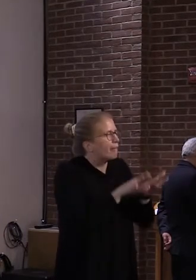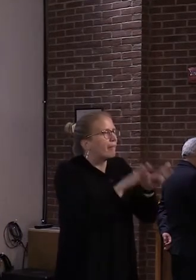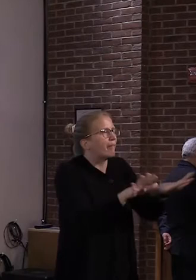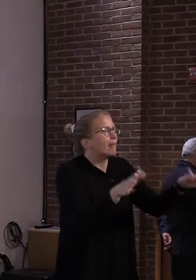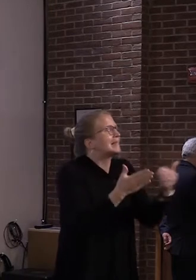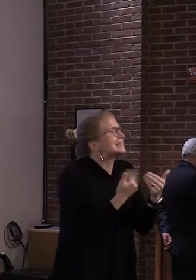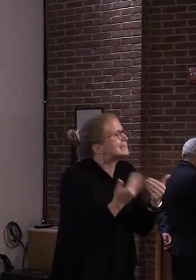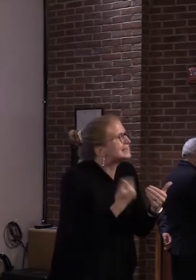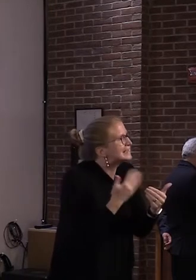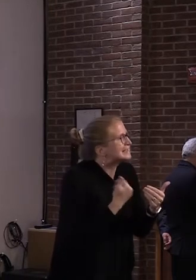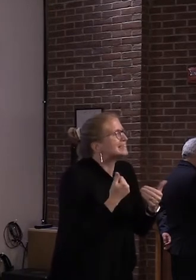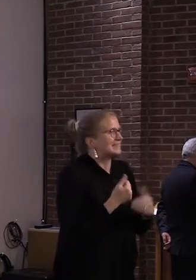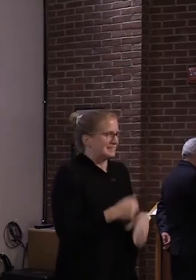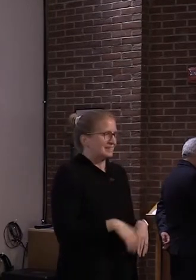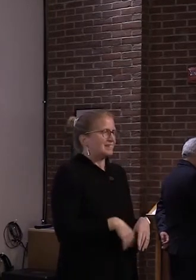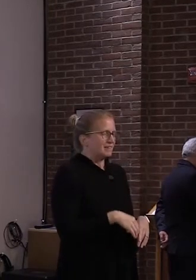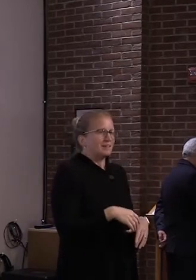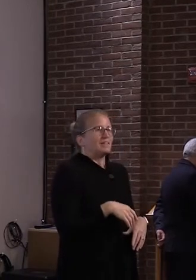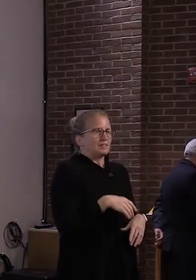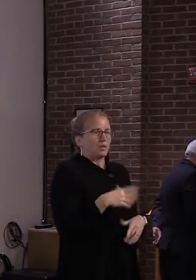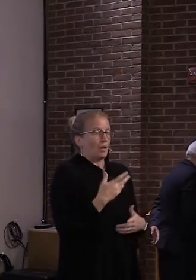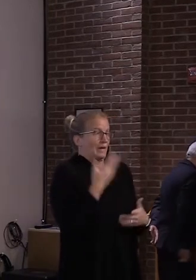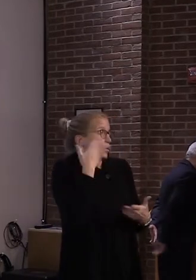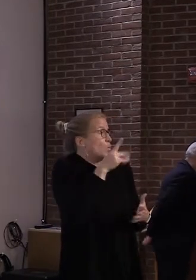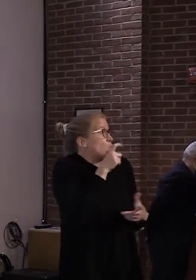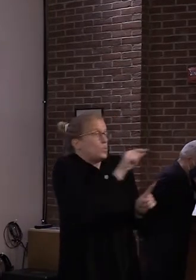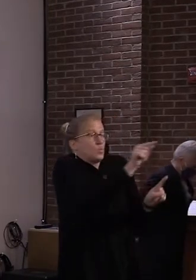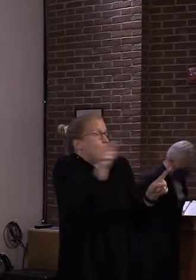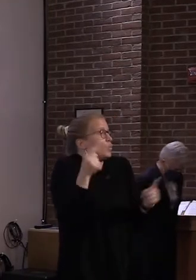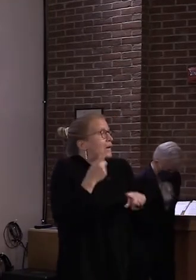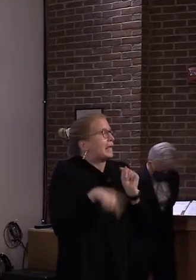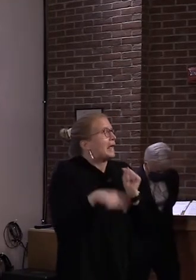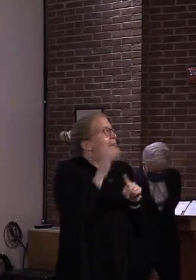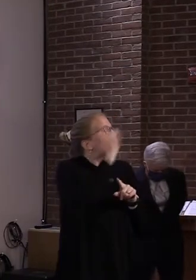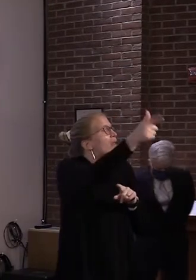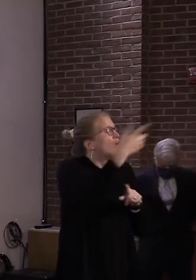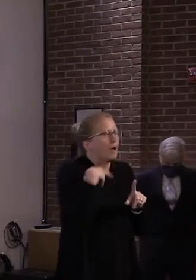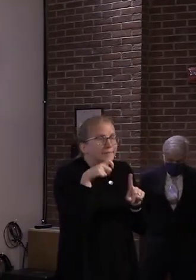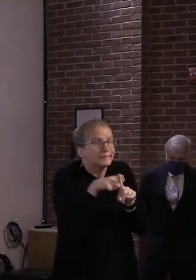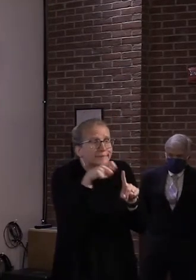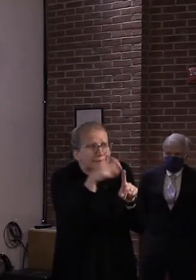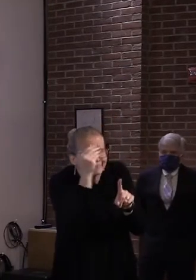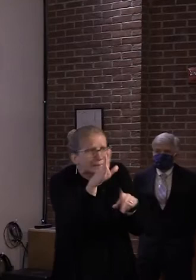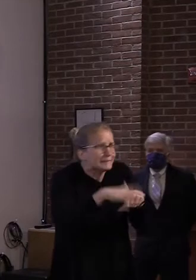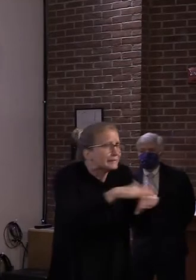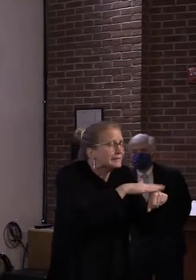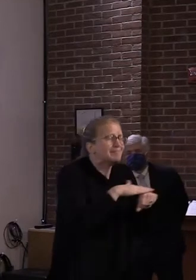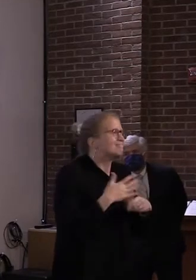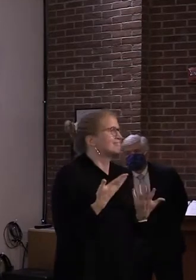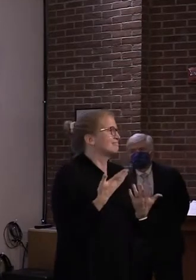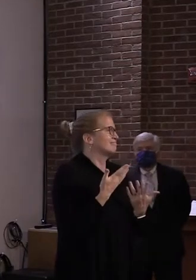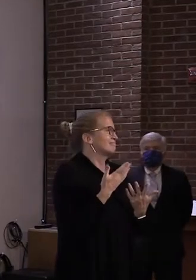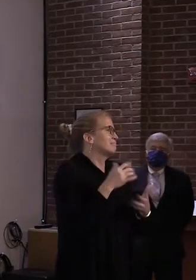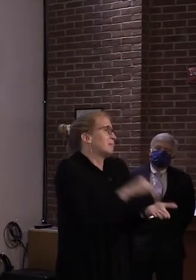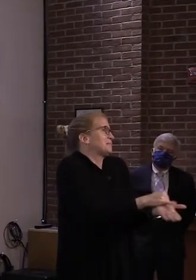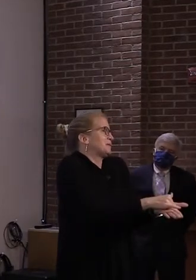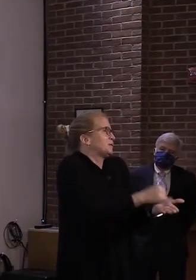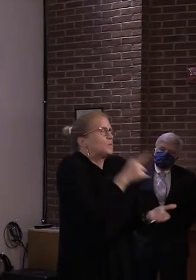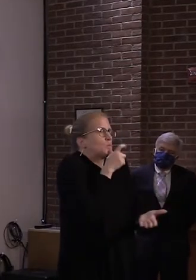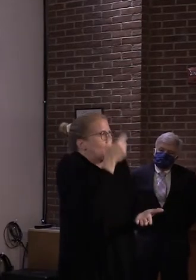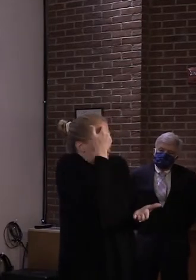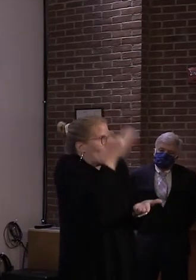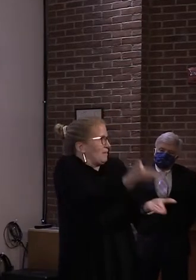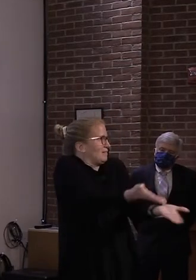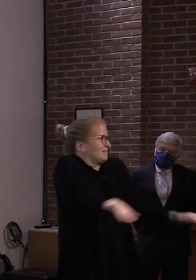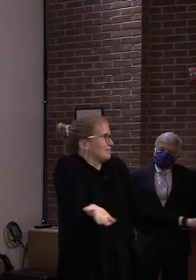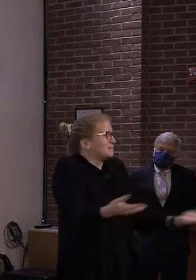Again, when you're in those kinds of conditions and it's indoors, facial covering is very much important. And then the